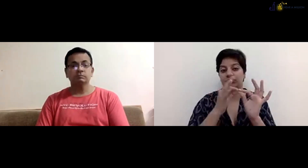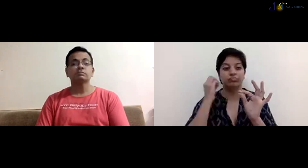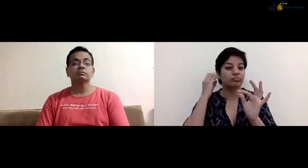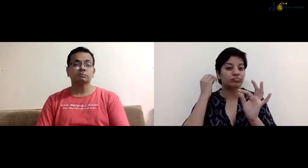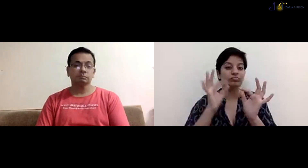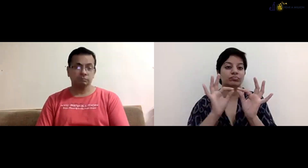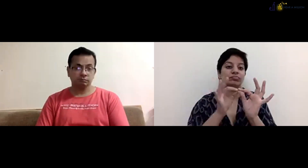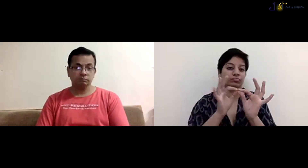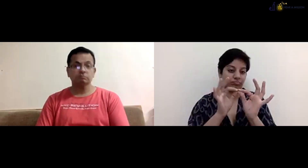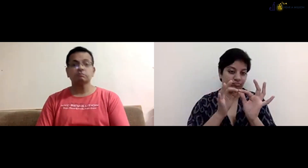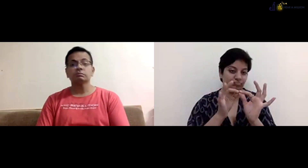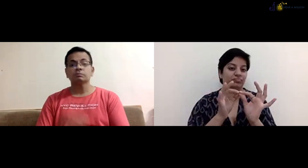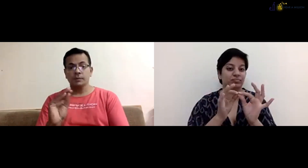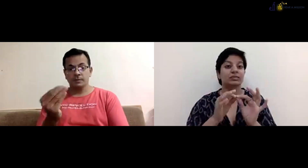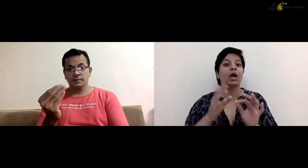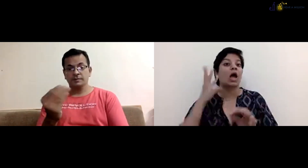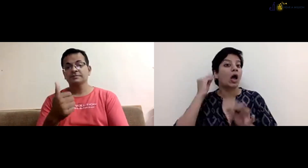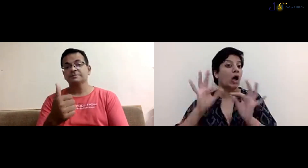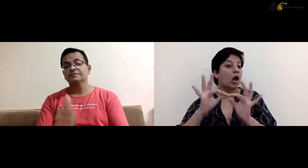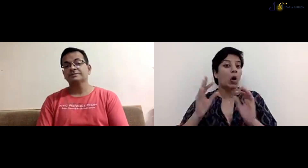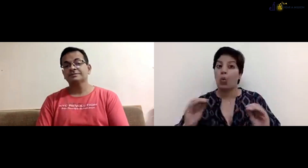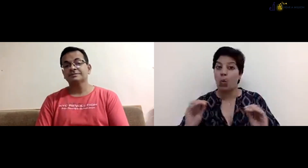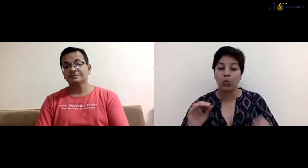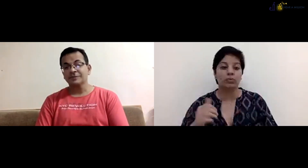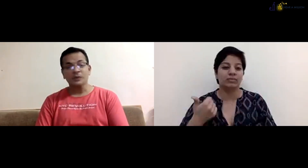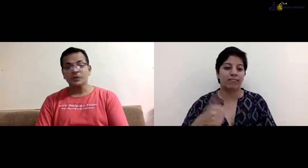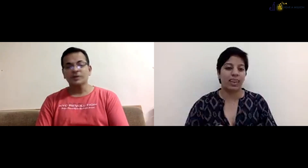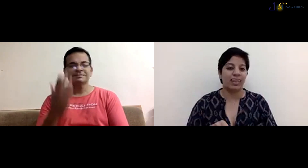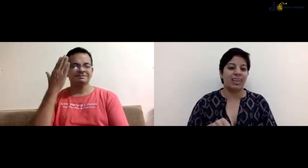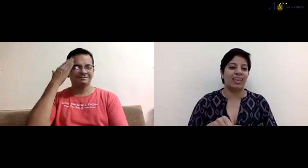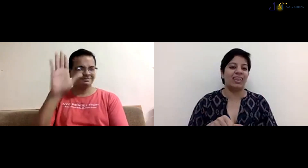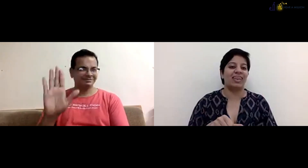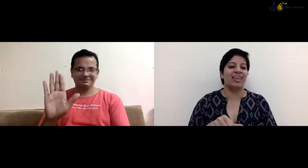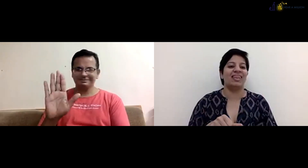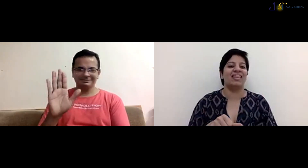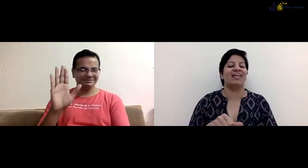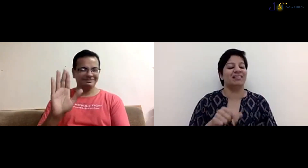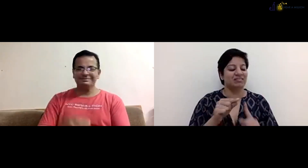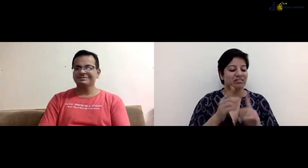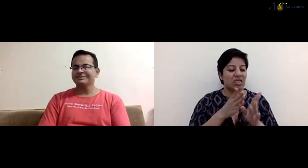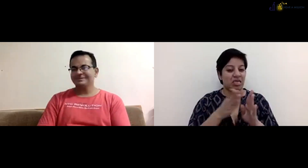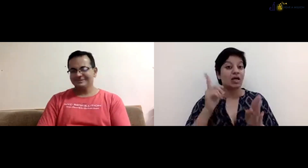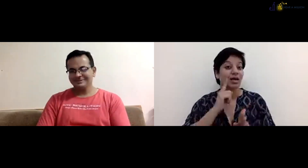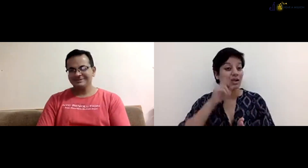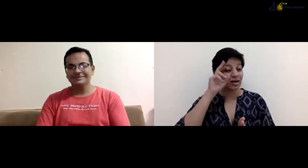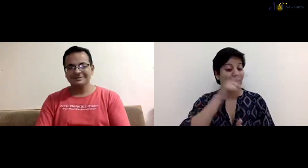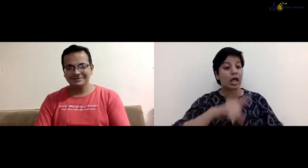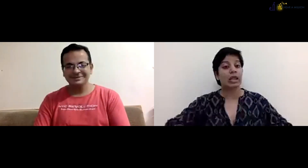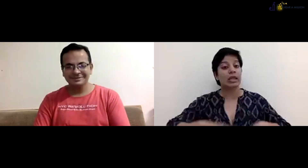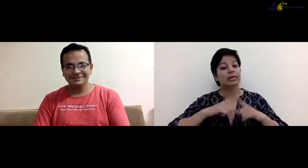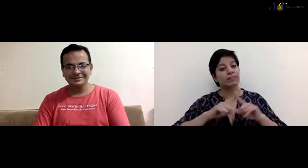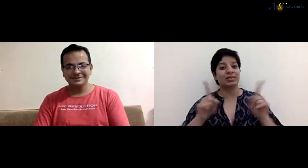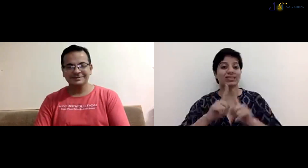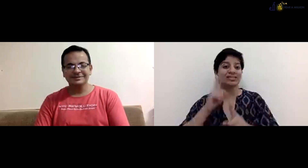But with the interpreters, the hearing interpreters, they are also clear. If the interpreters would not be there, then it might